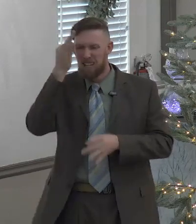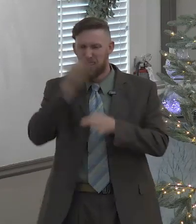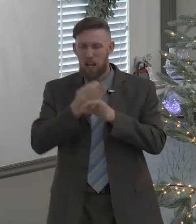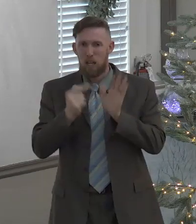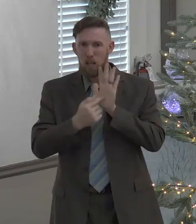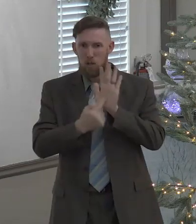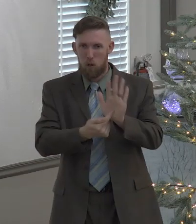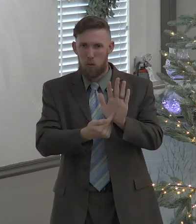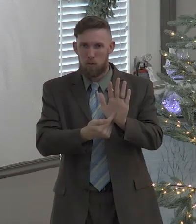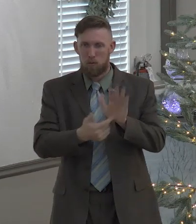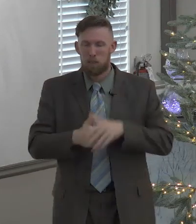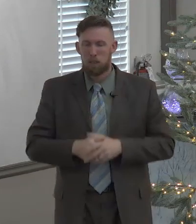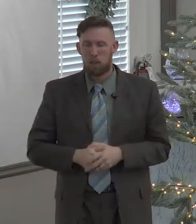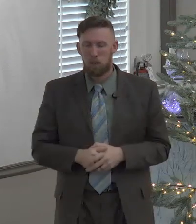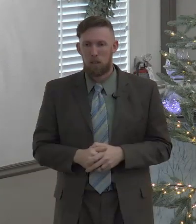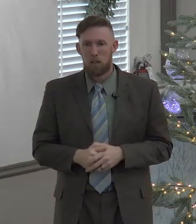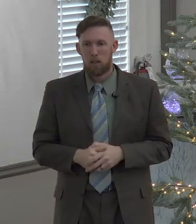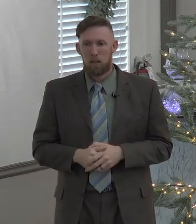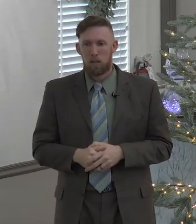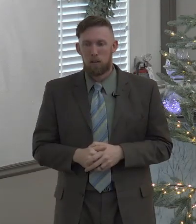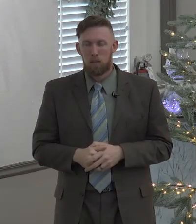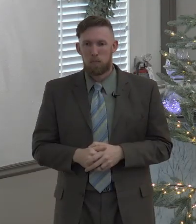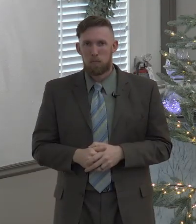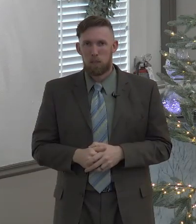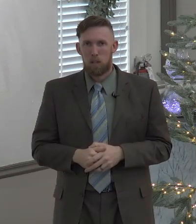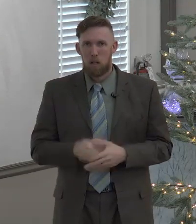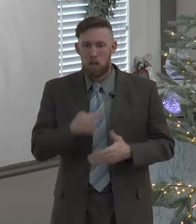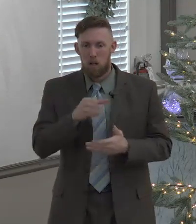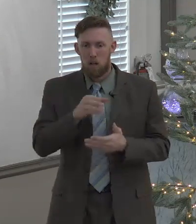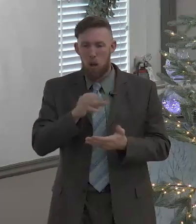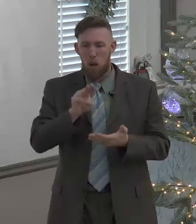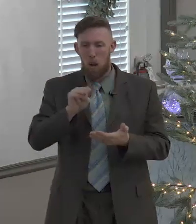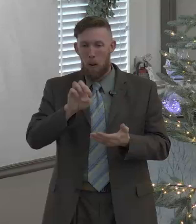to see his revealed faith.